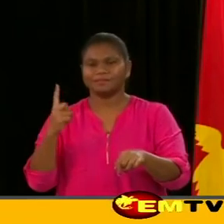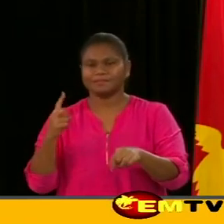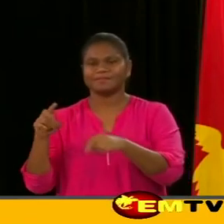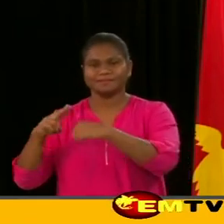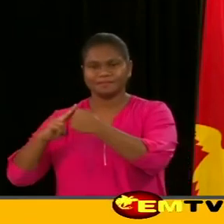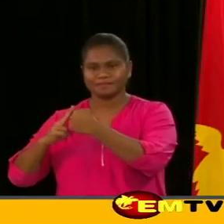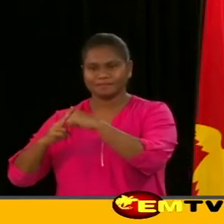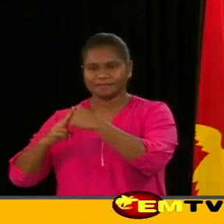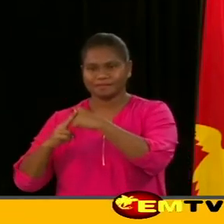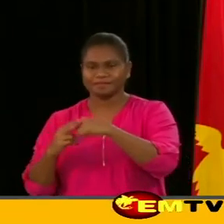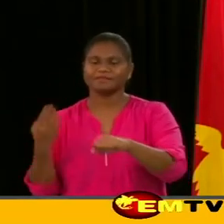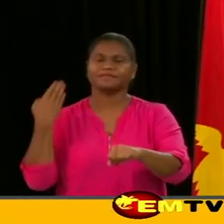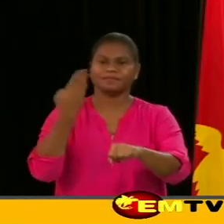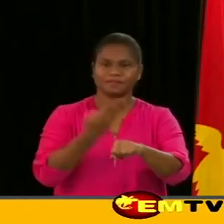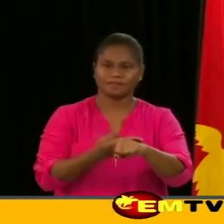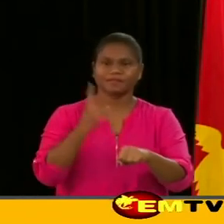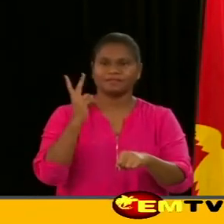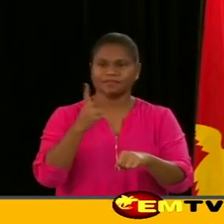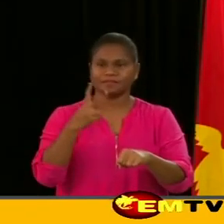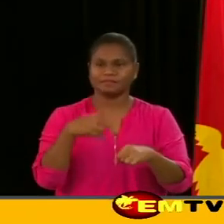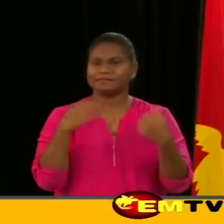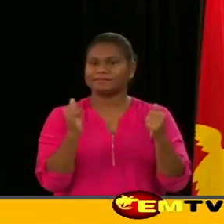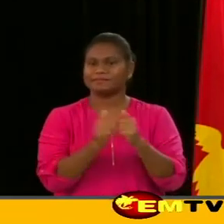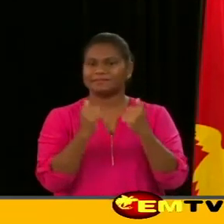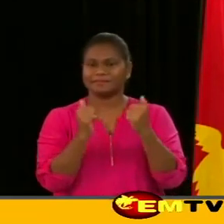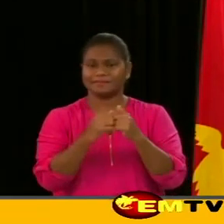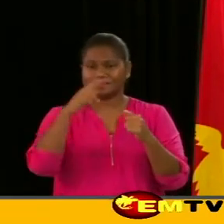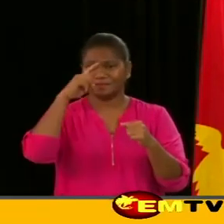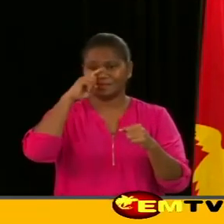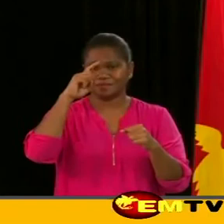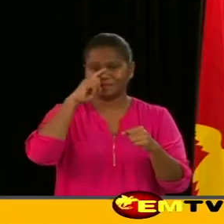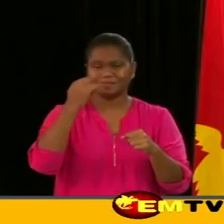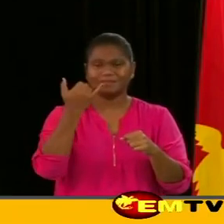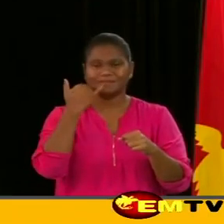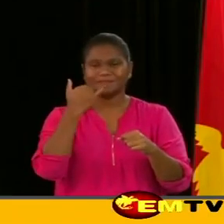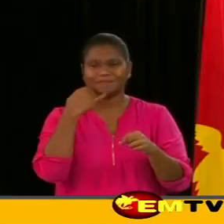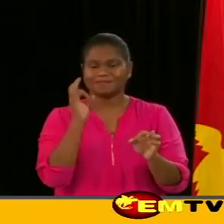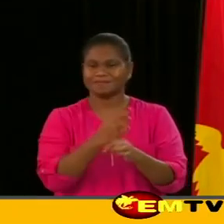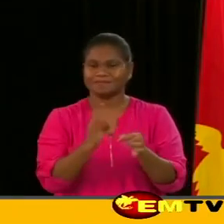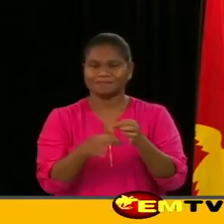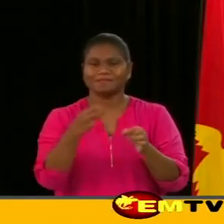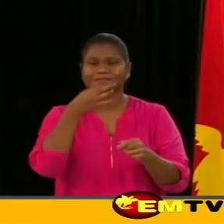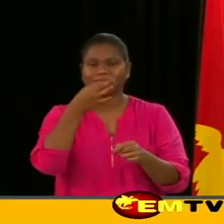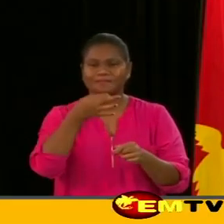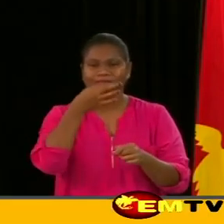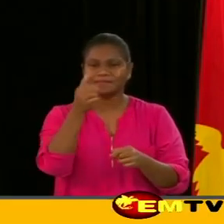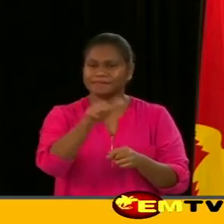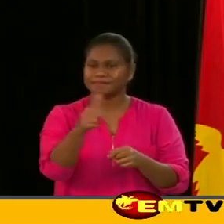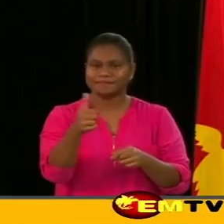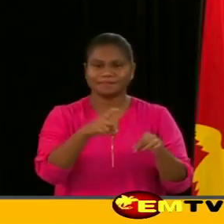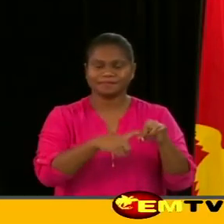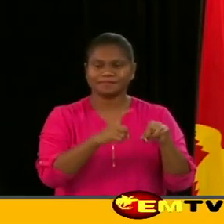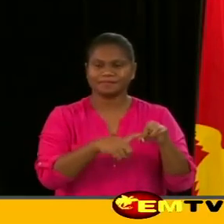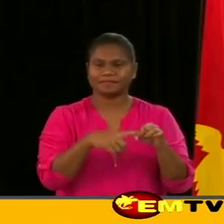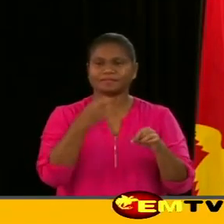it's being overpopulated by questions that have nothing to do with COVID-19. And we urge everyone in the public